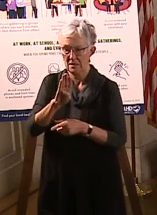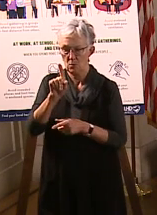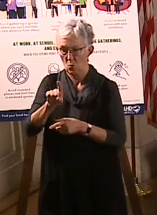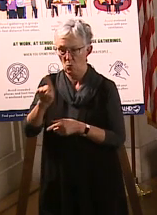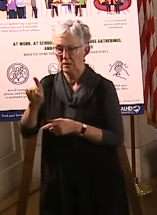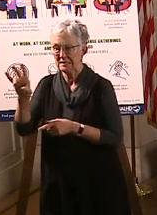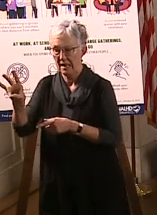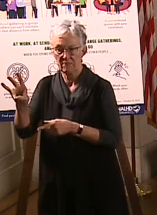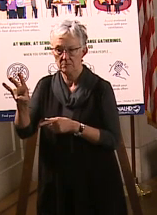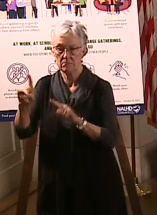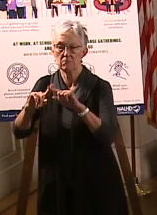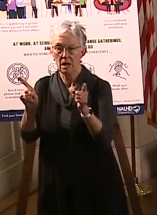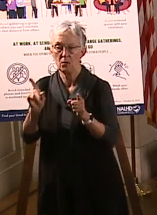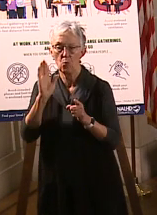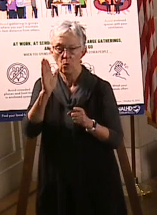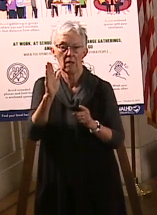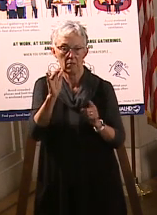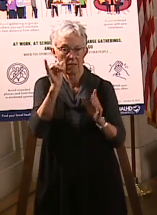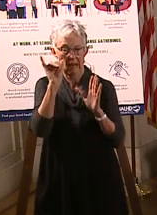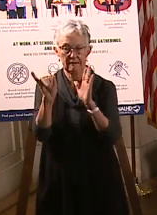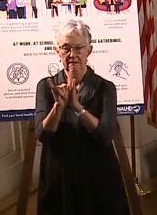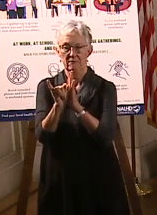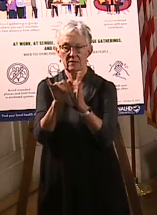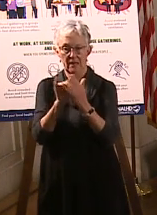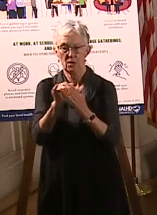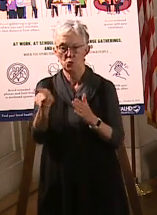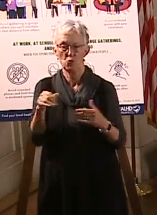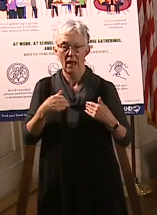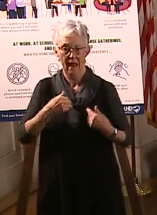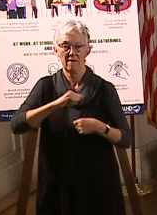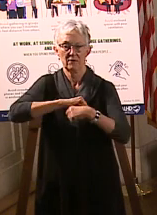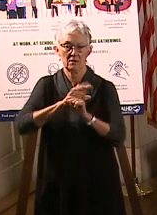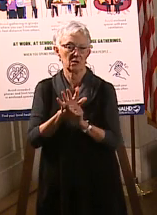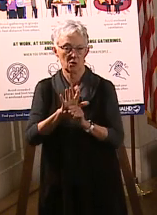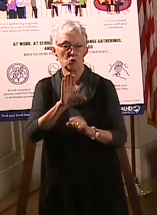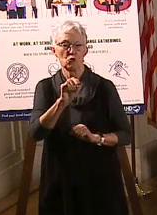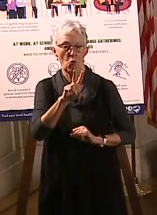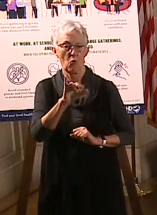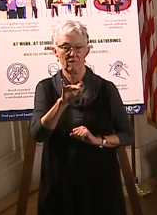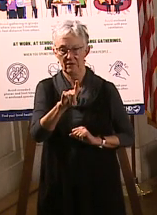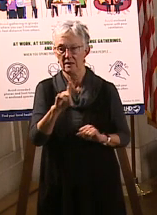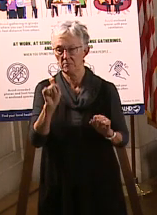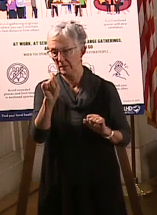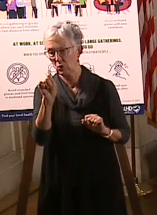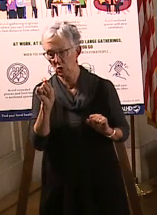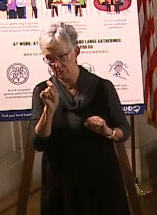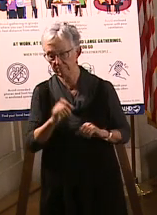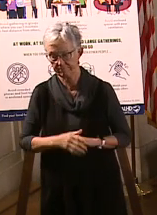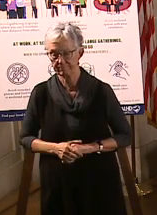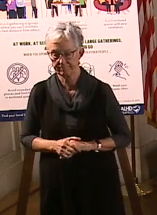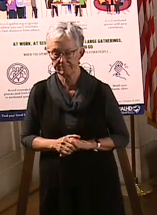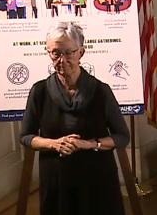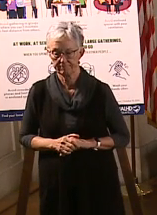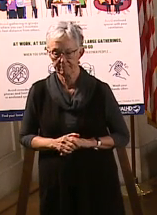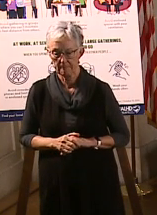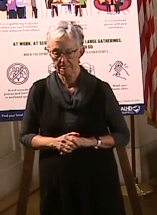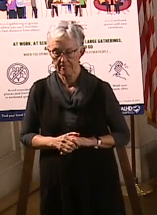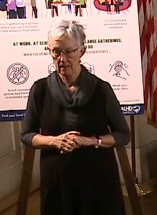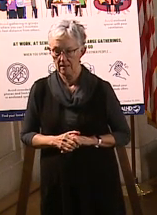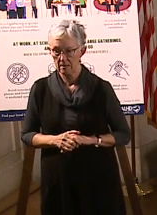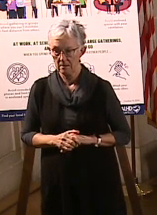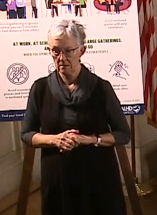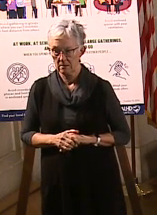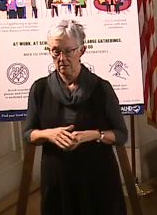So if we go to the next slide, Ryan. So the reason this happened is because